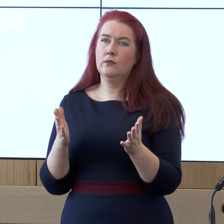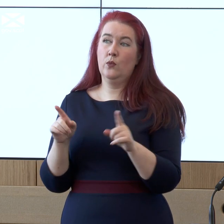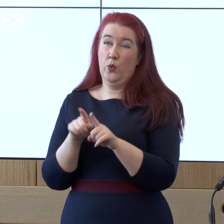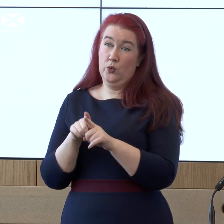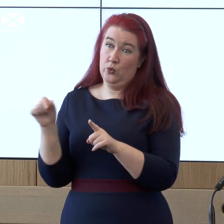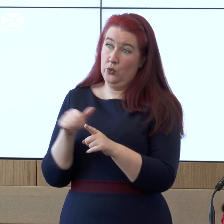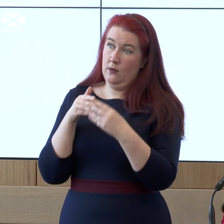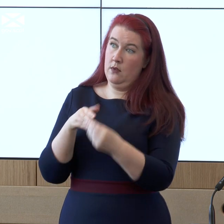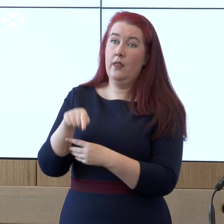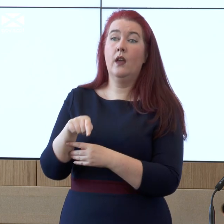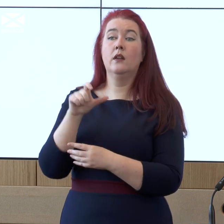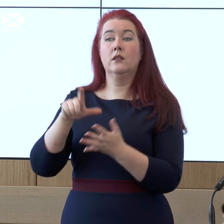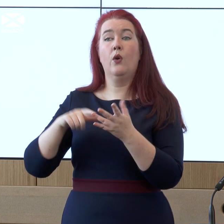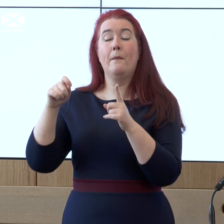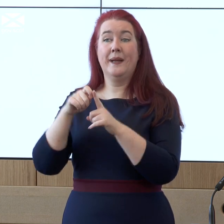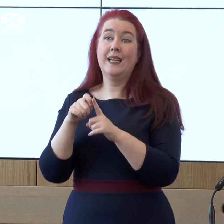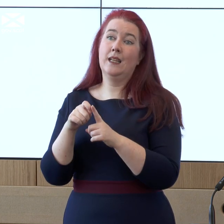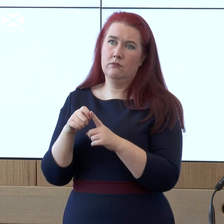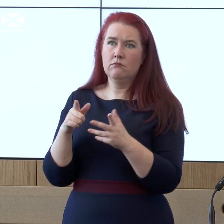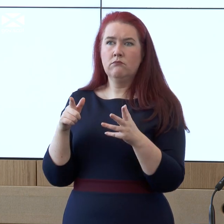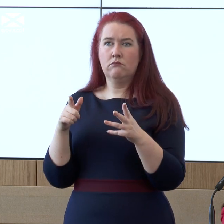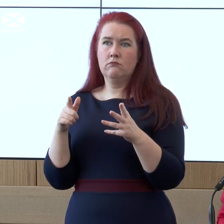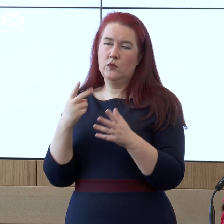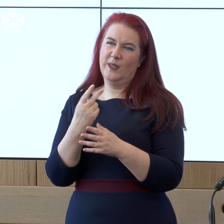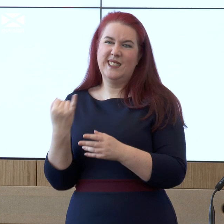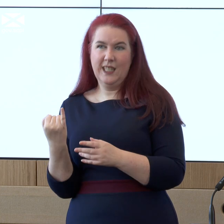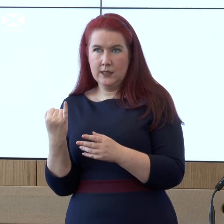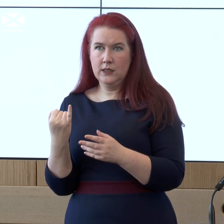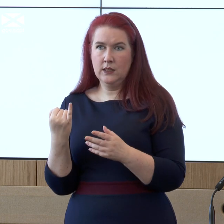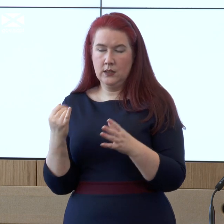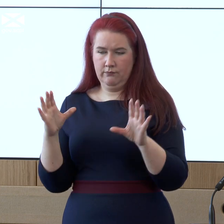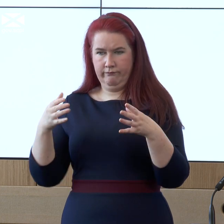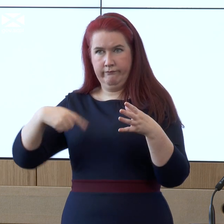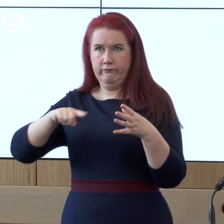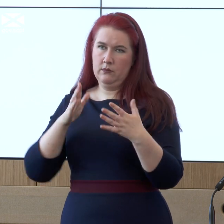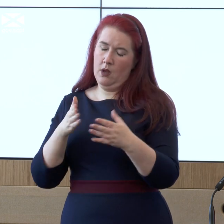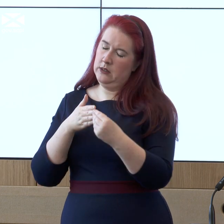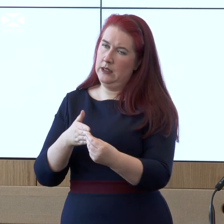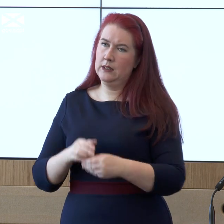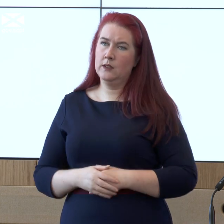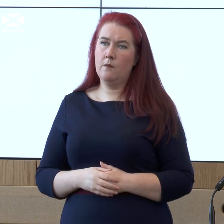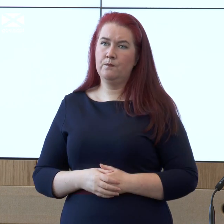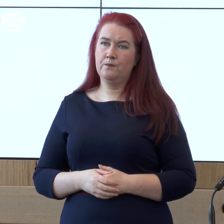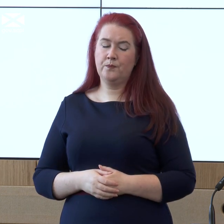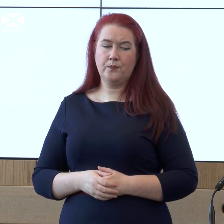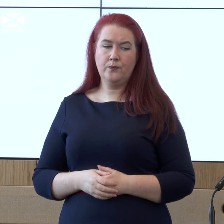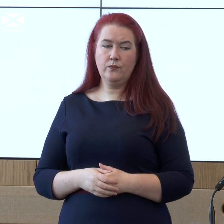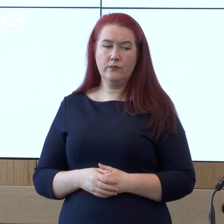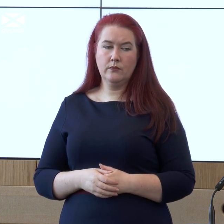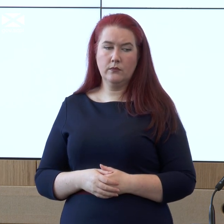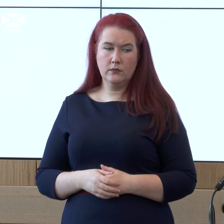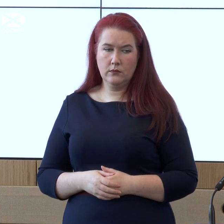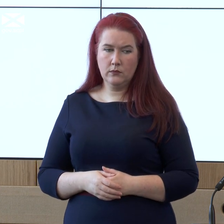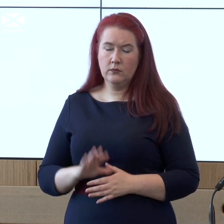26th Conference of the Parties to the United Nations Framework on Climate, or COP26, as it is more commonly known. Over the